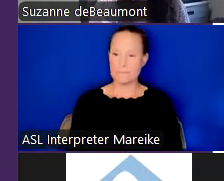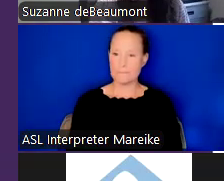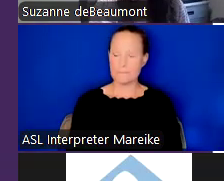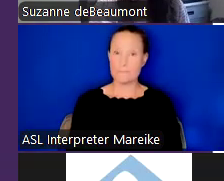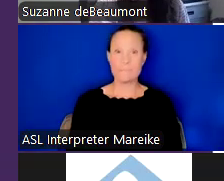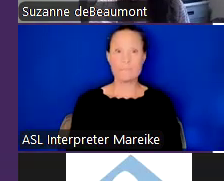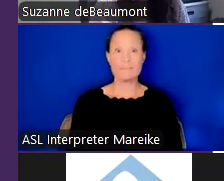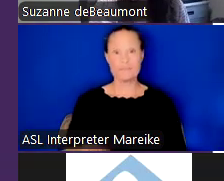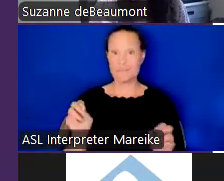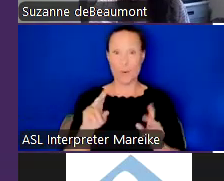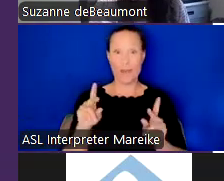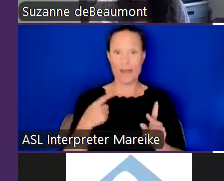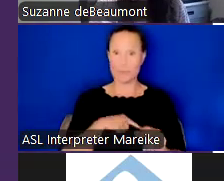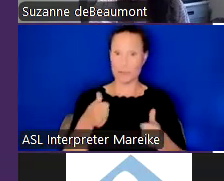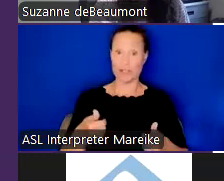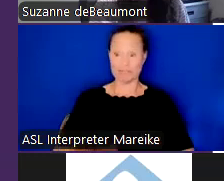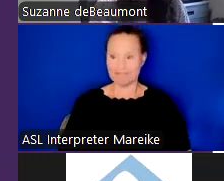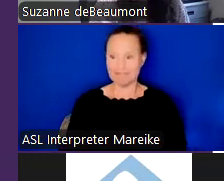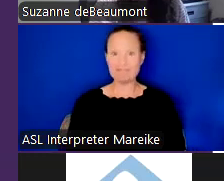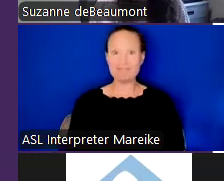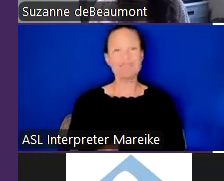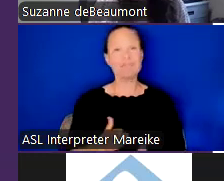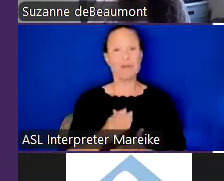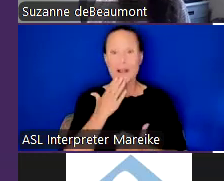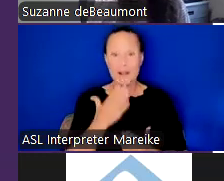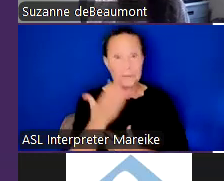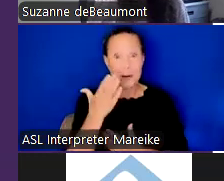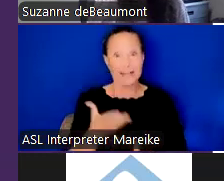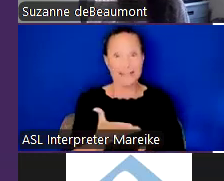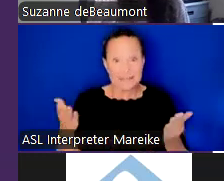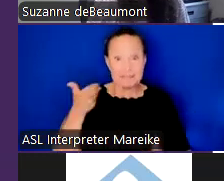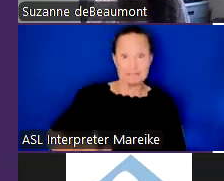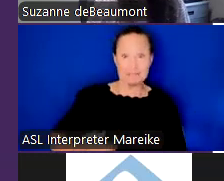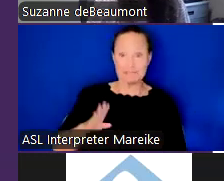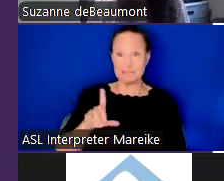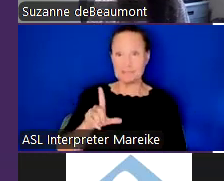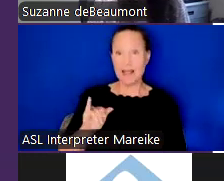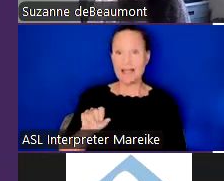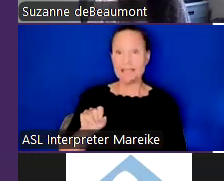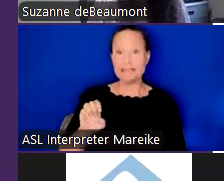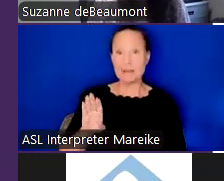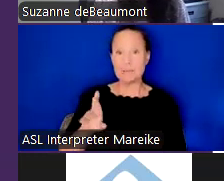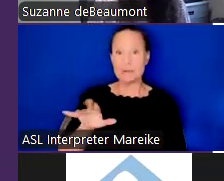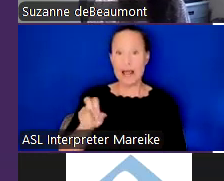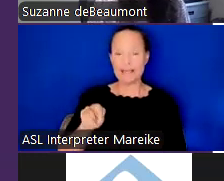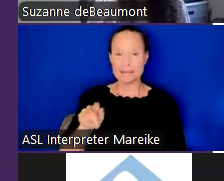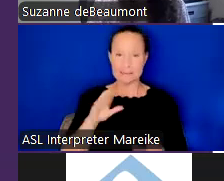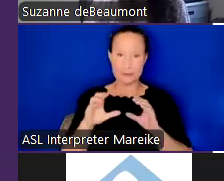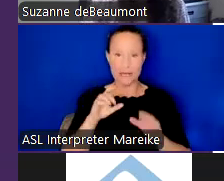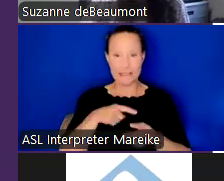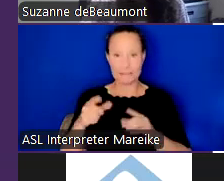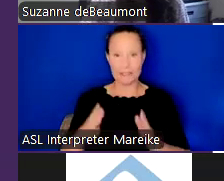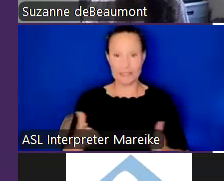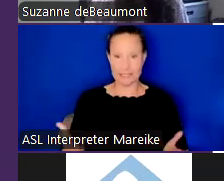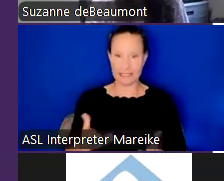Okay, we're good now. All right, good morning. I am Blaze Bryant, the communications specialist here with the New